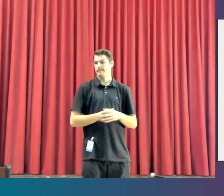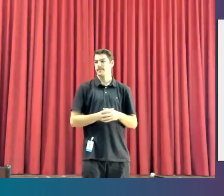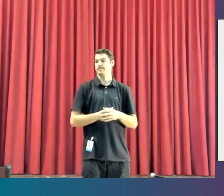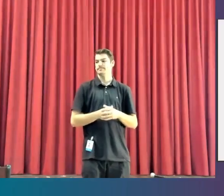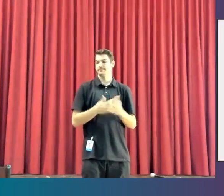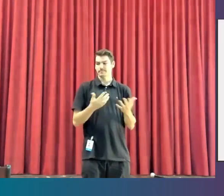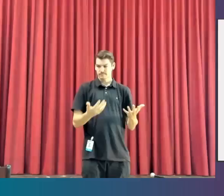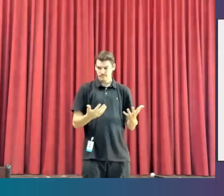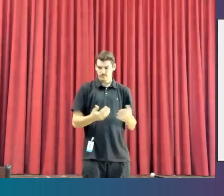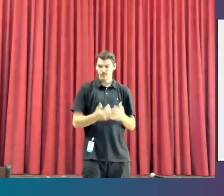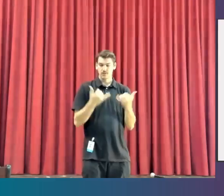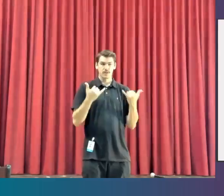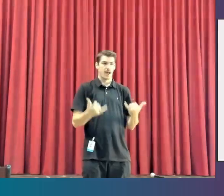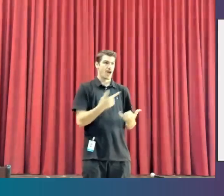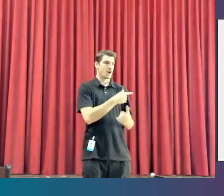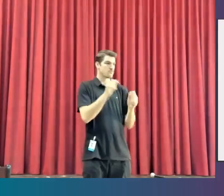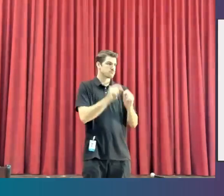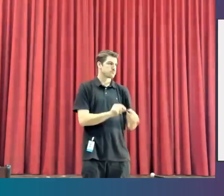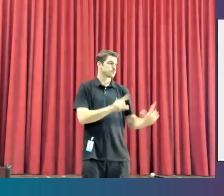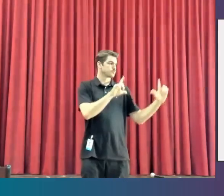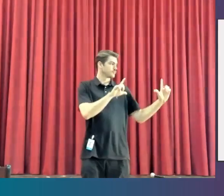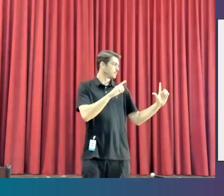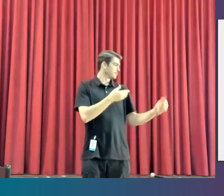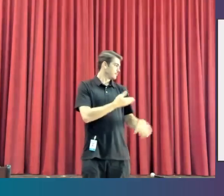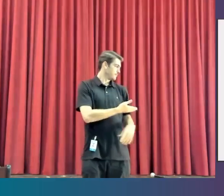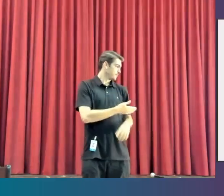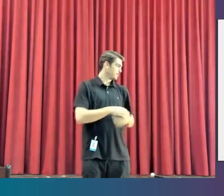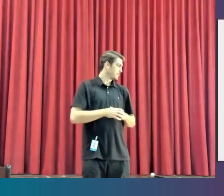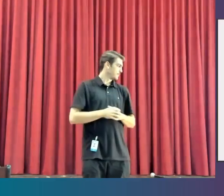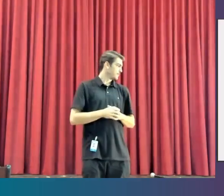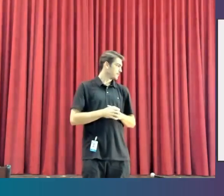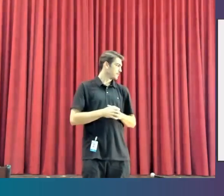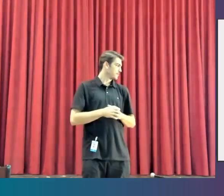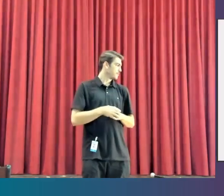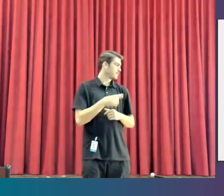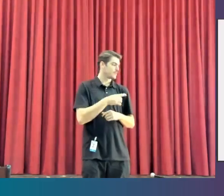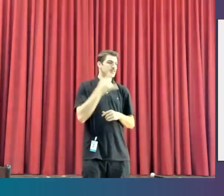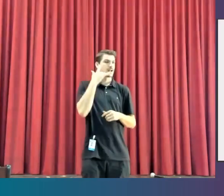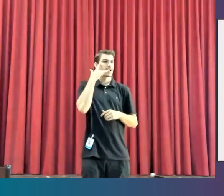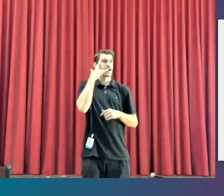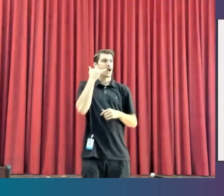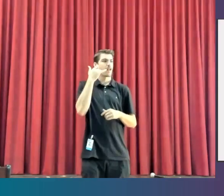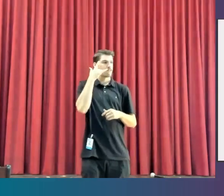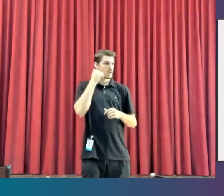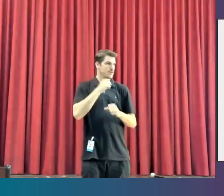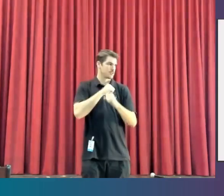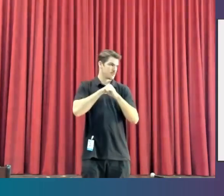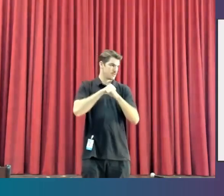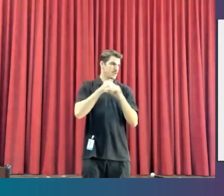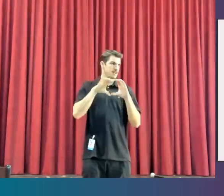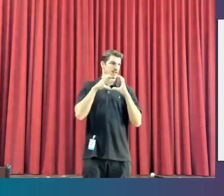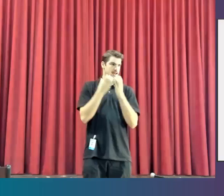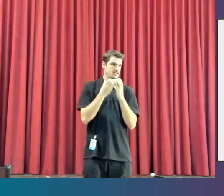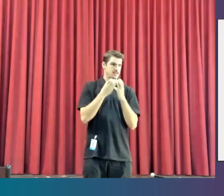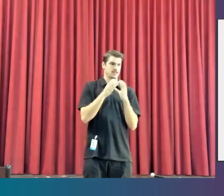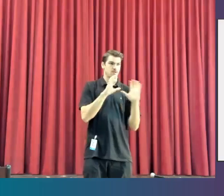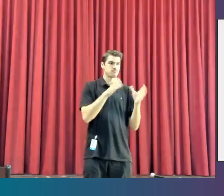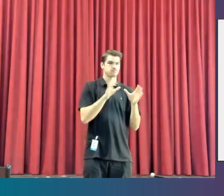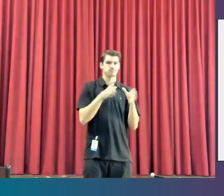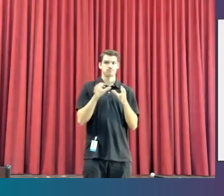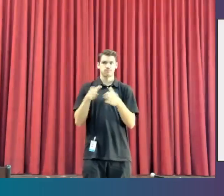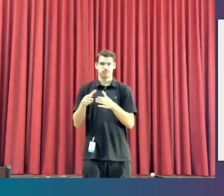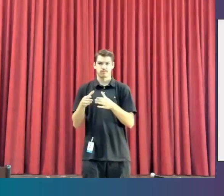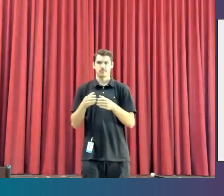So what I have on the screen here are California's protected classes. So we've